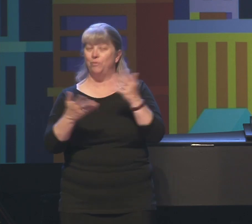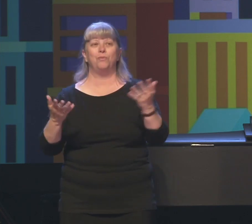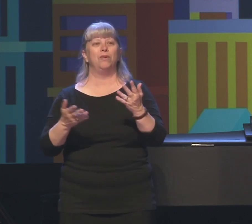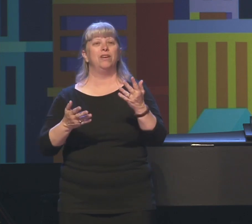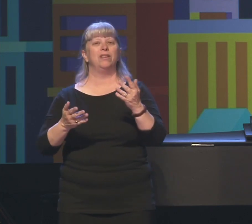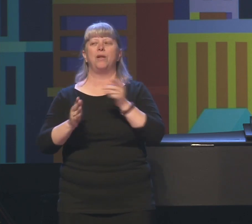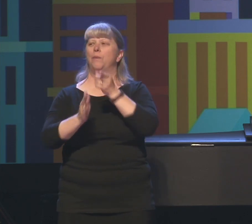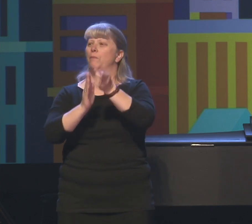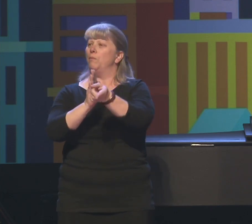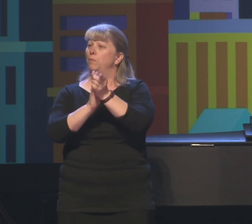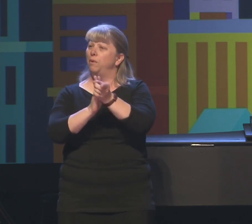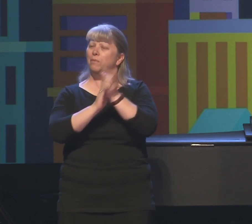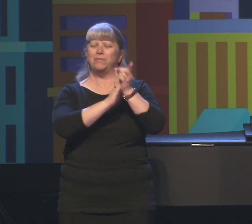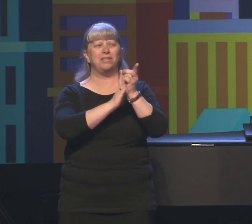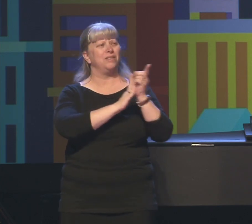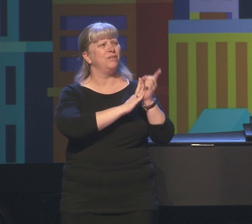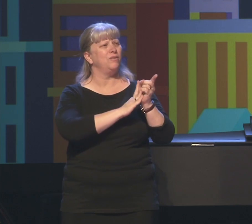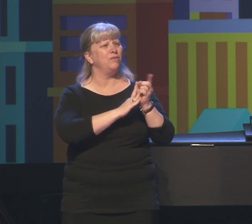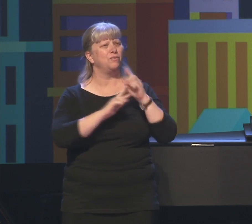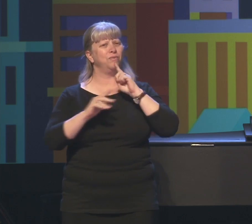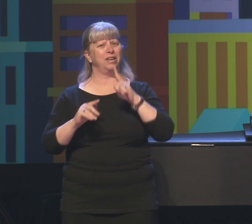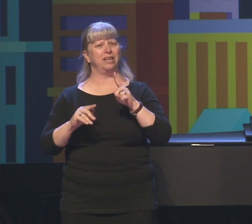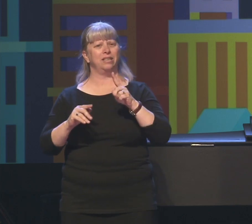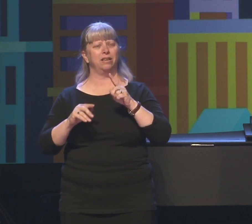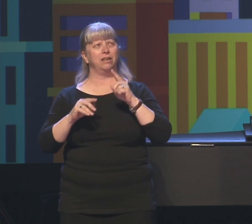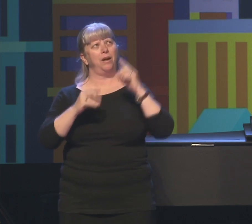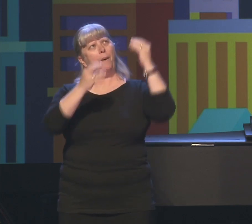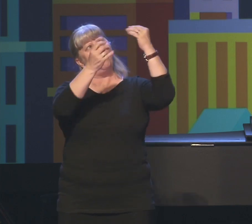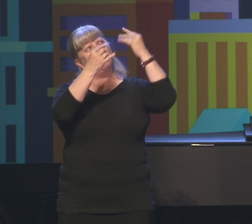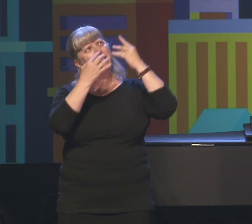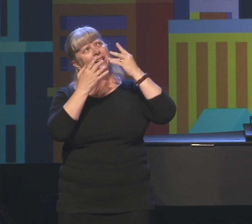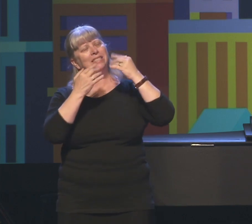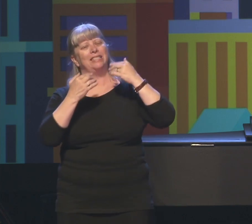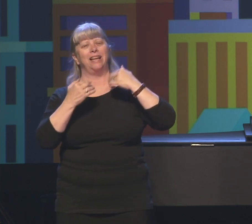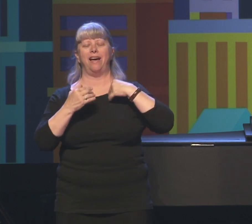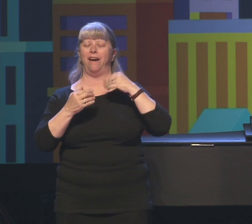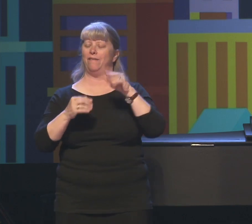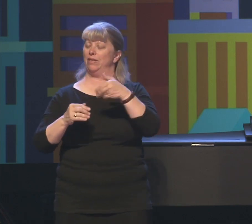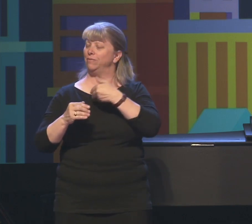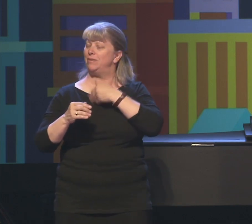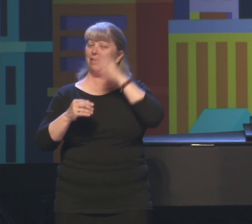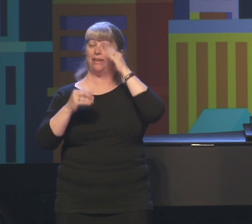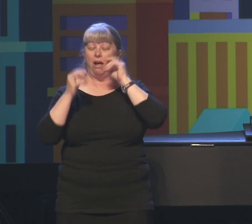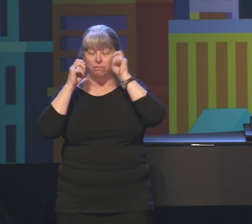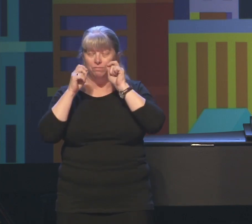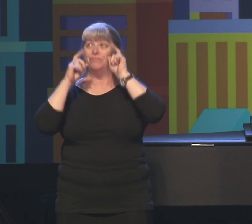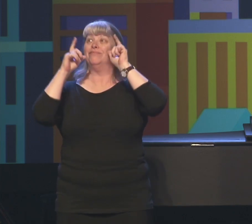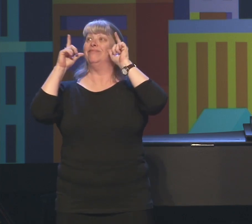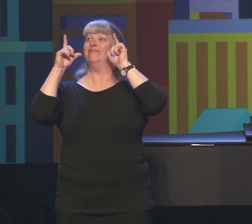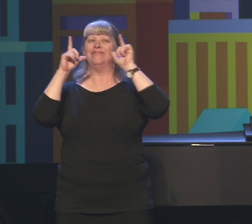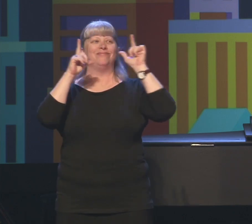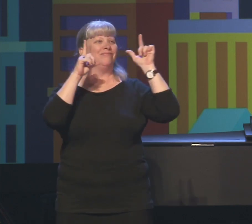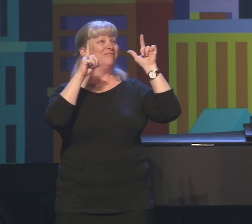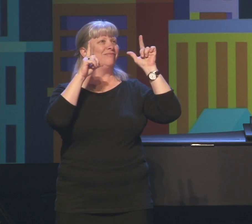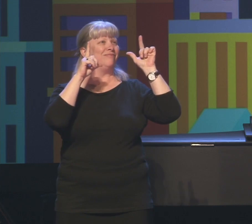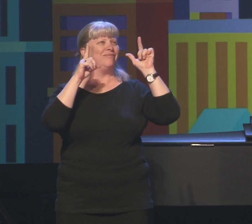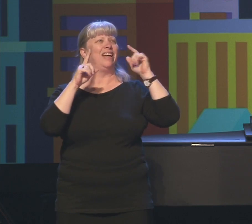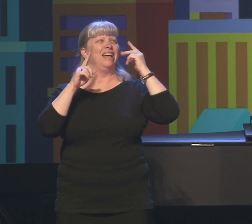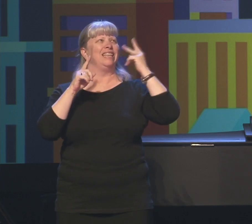there's those moments where we're so blessed to have the Spirit of God open our eyes up and give us a bit more of a